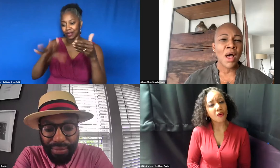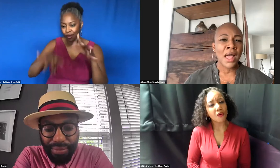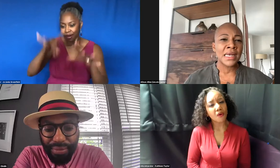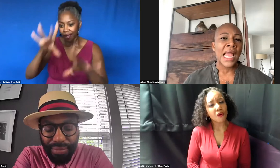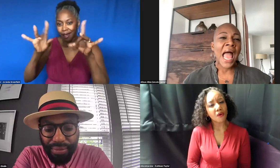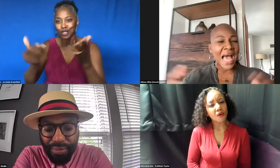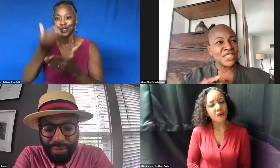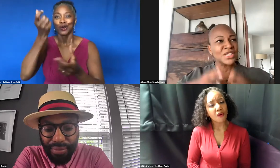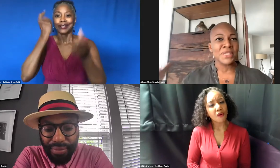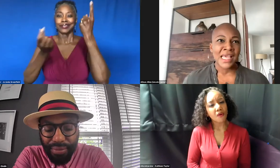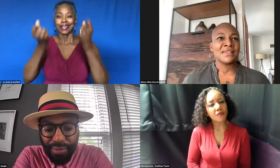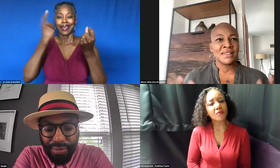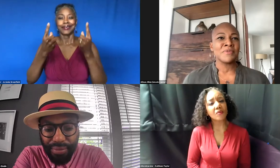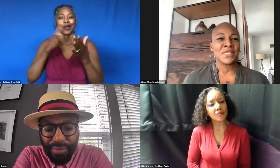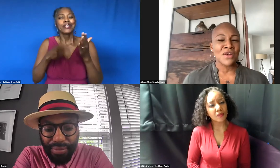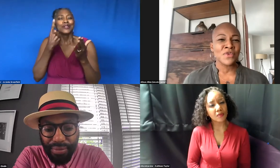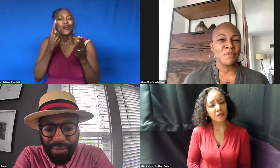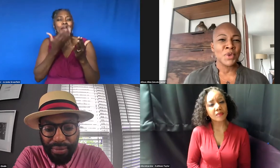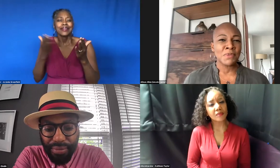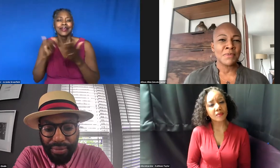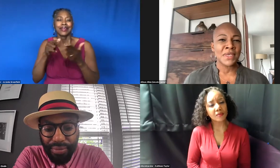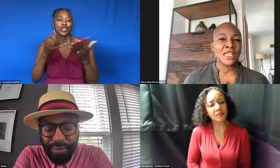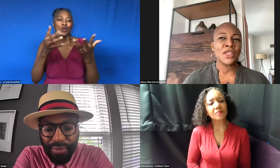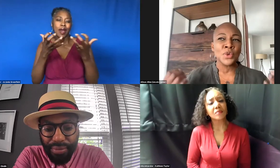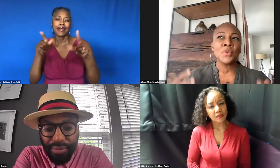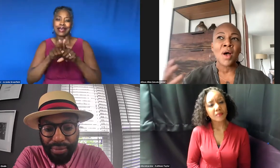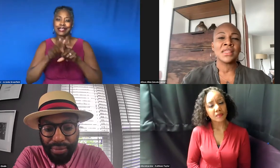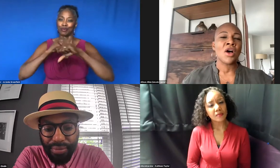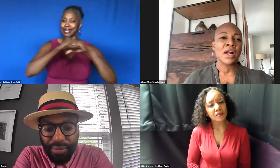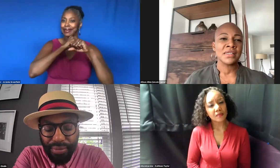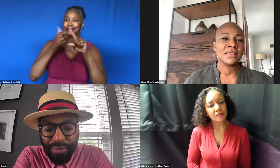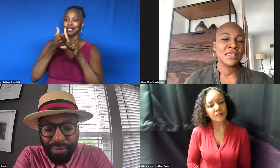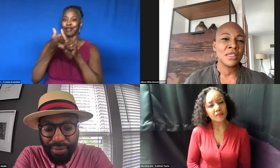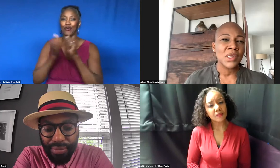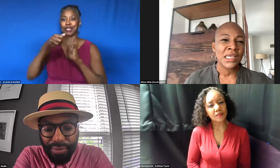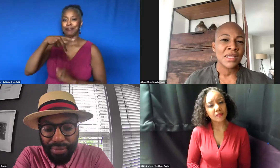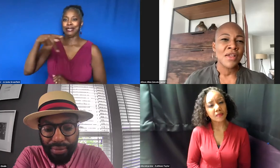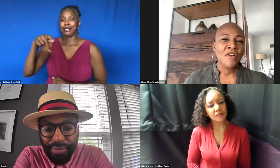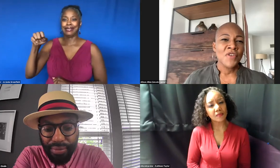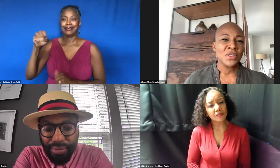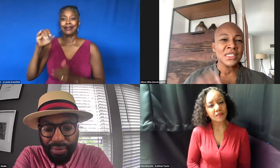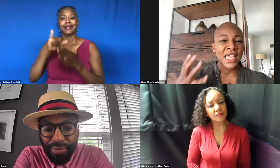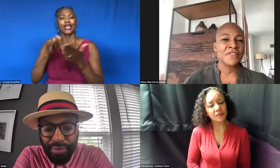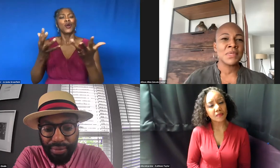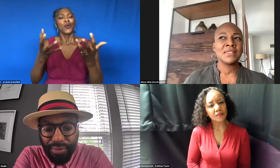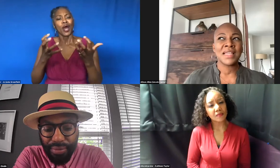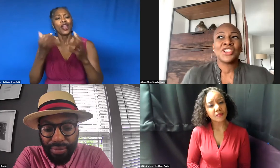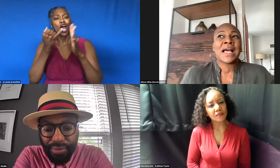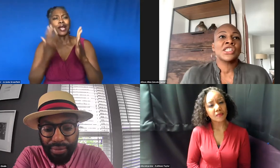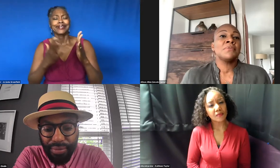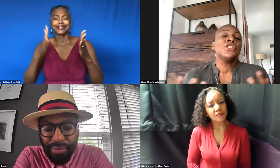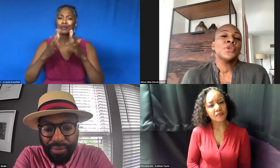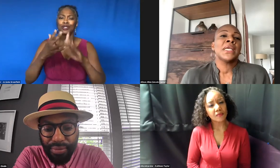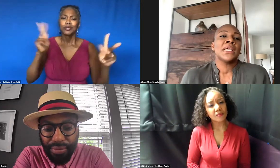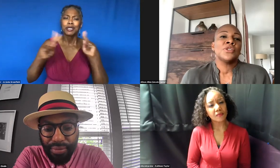that you would want as they're protecting themselves from with PPE that you would want the artists and the community folks to take from this that they